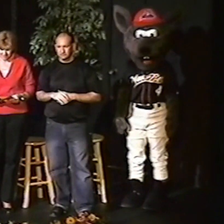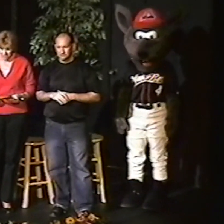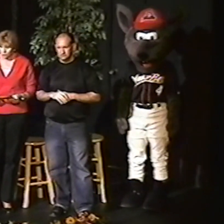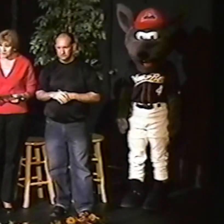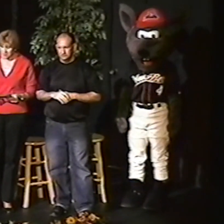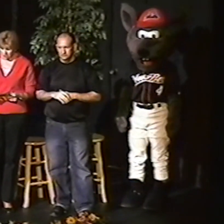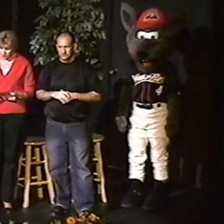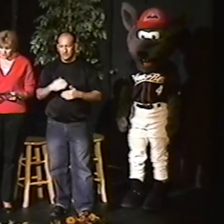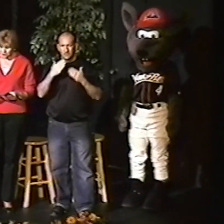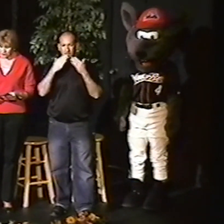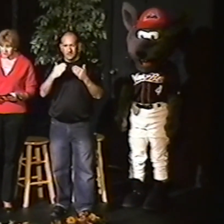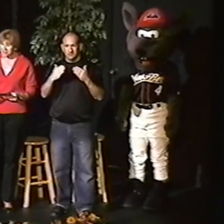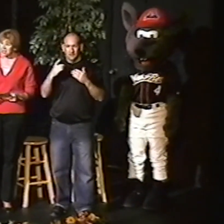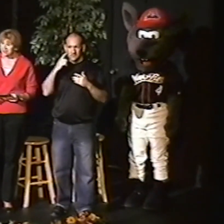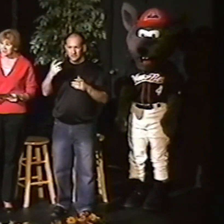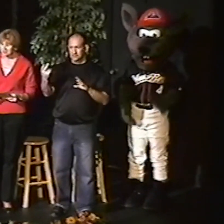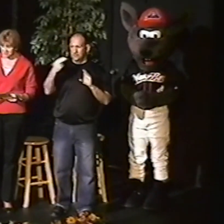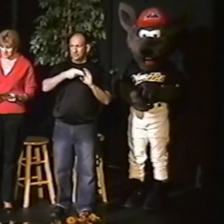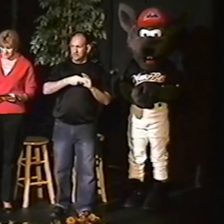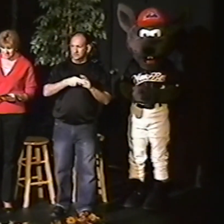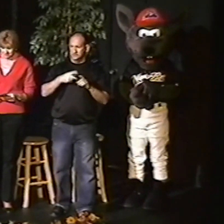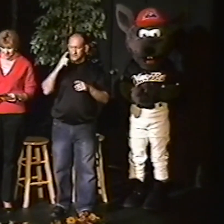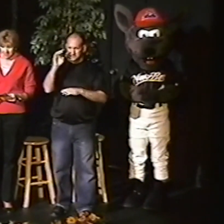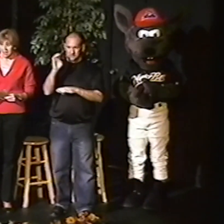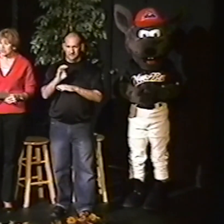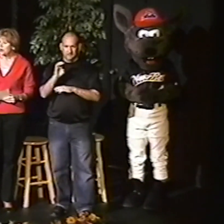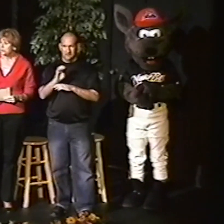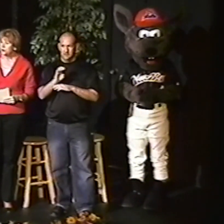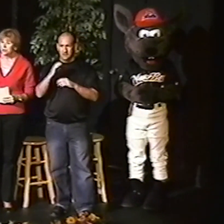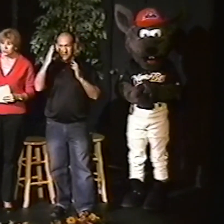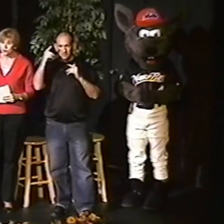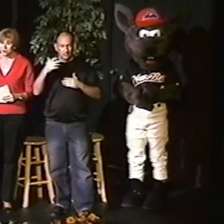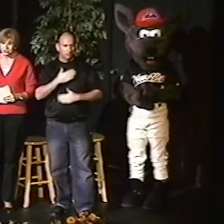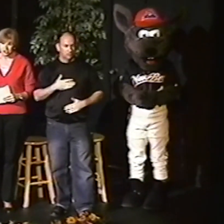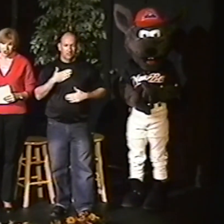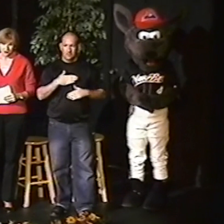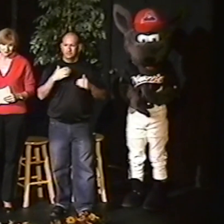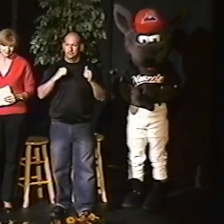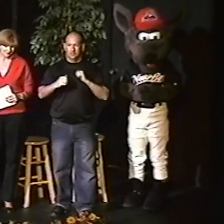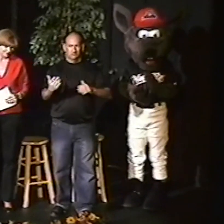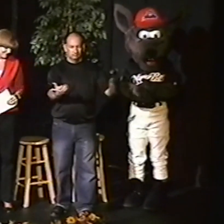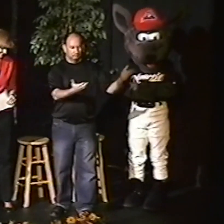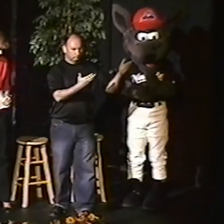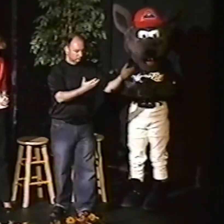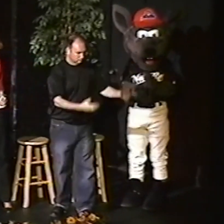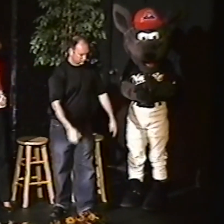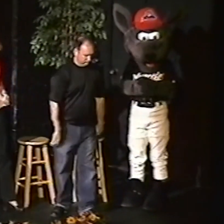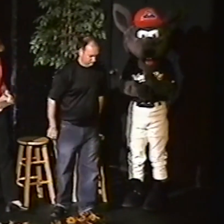We thank you for joining us this evening and hope you enjoy the show.